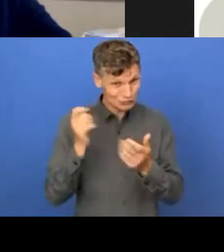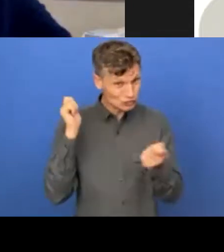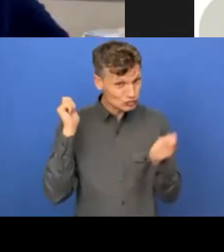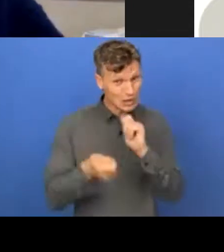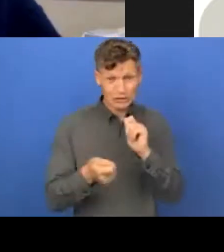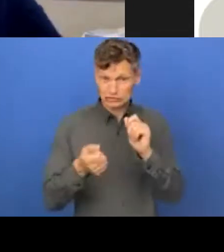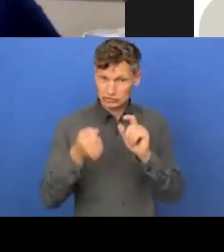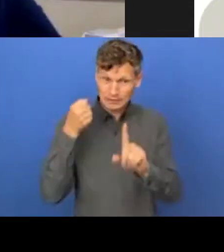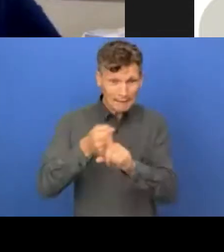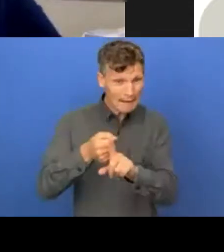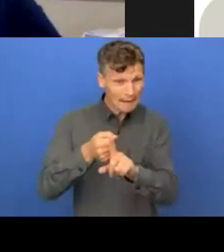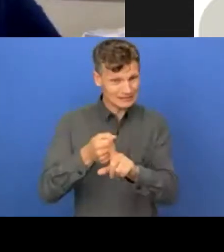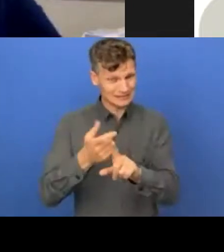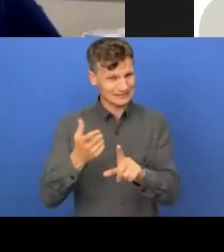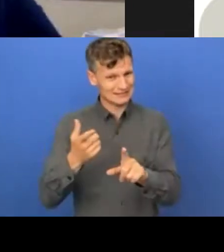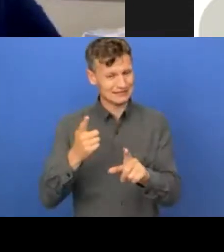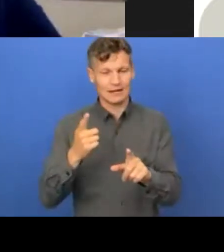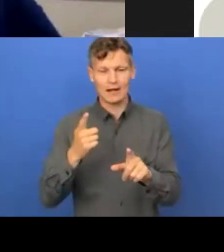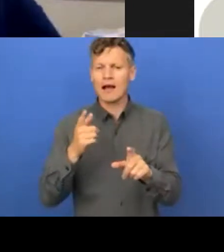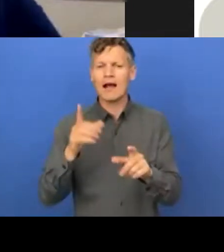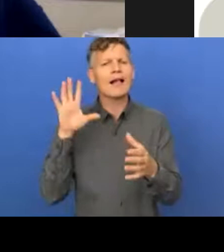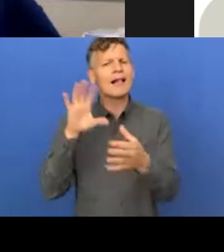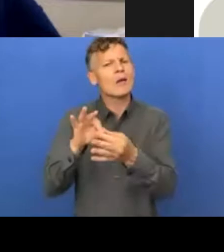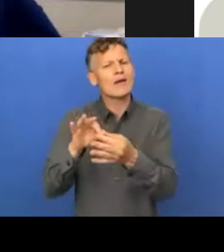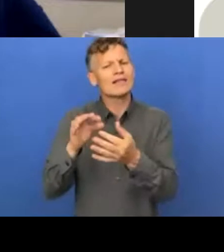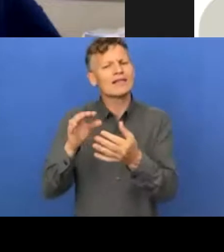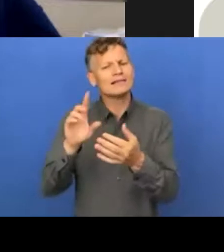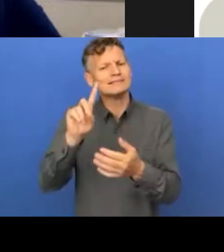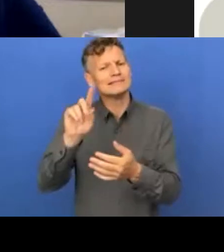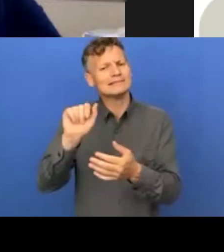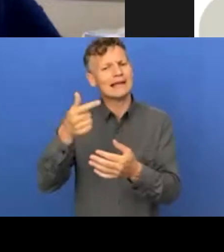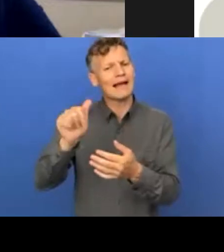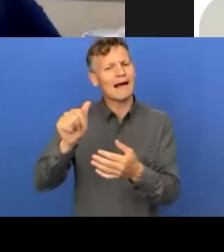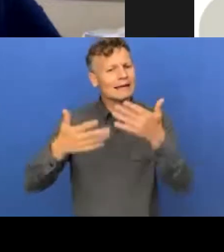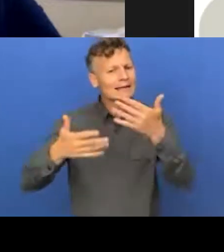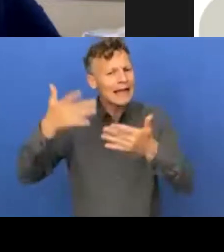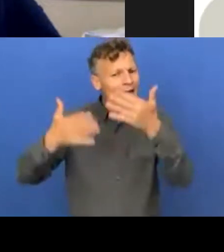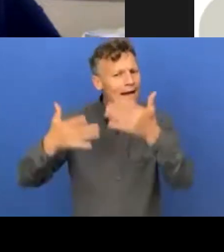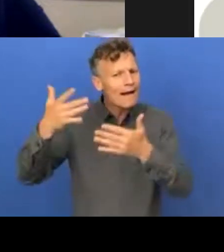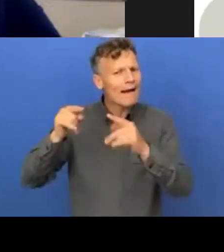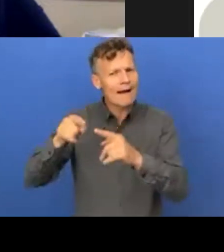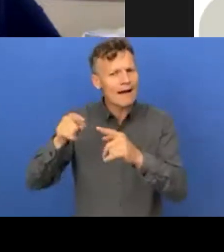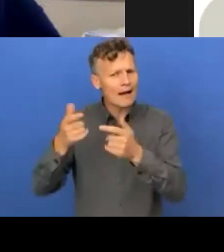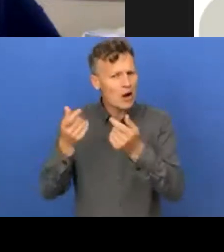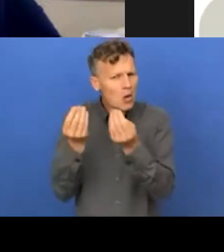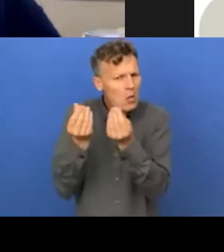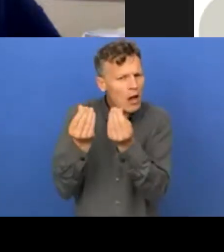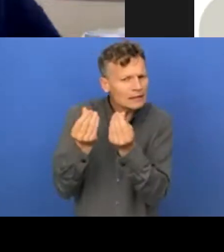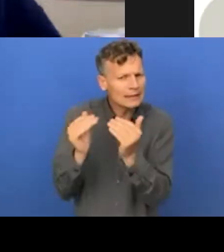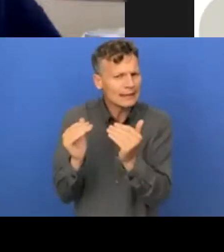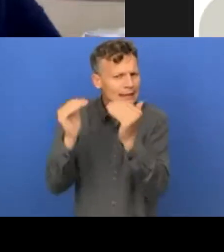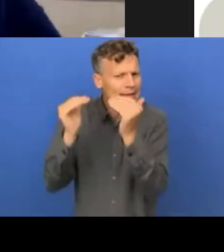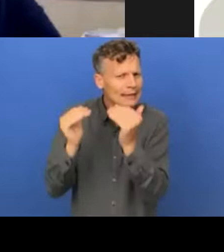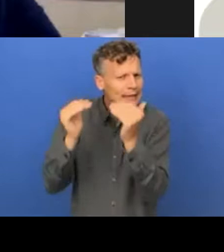the data that is collected, and also perhaps in terms of the impact for policies and programs based on